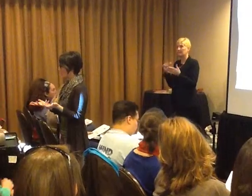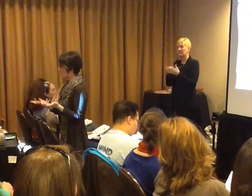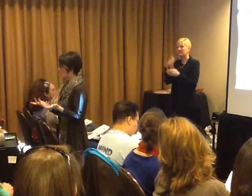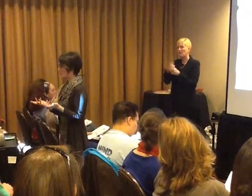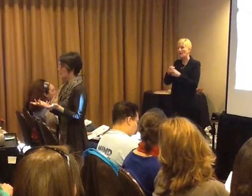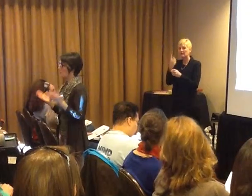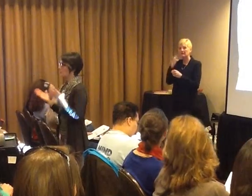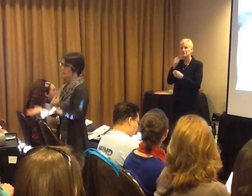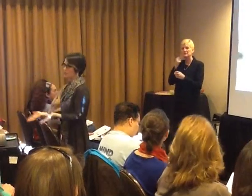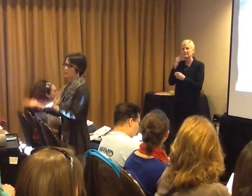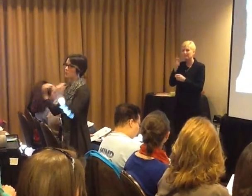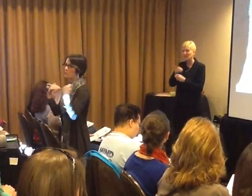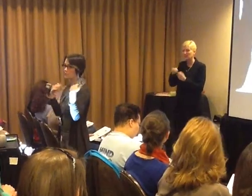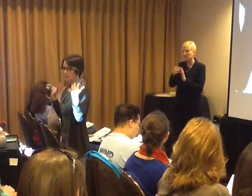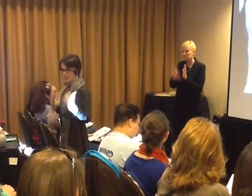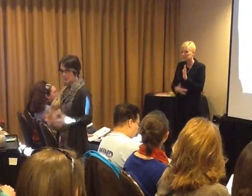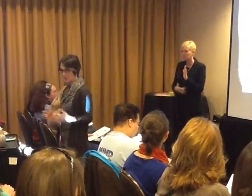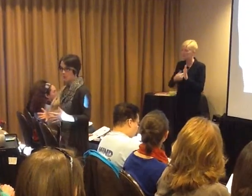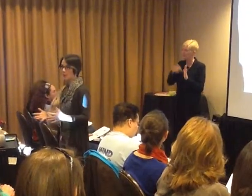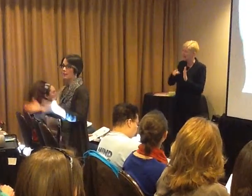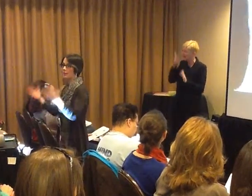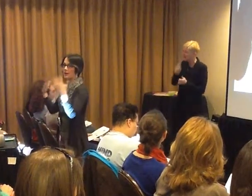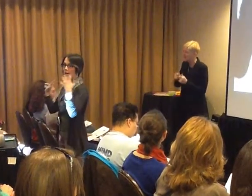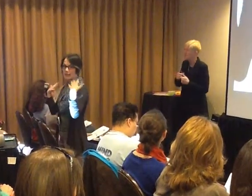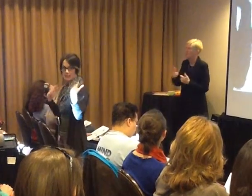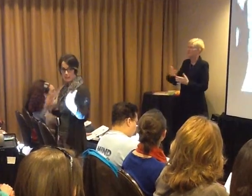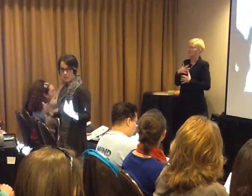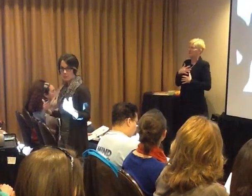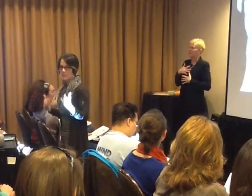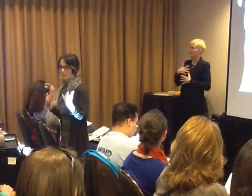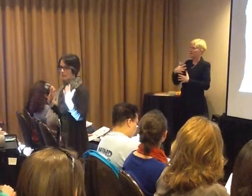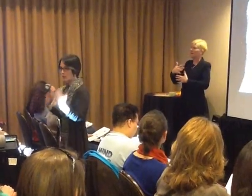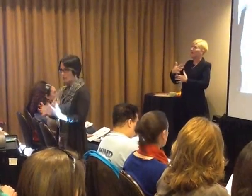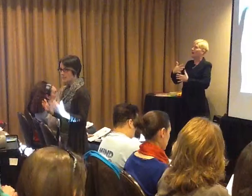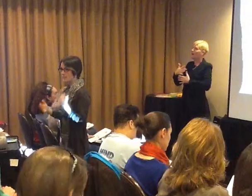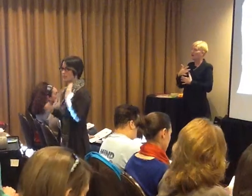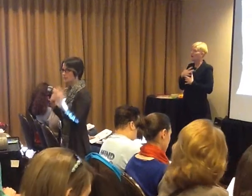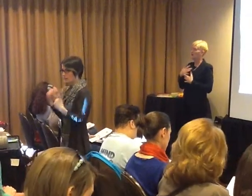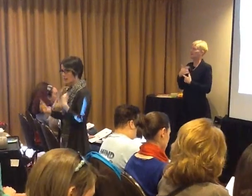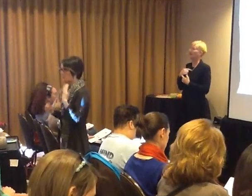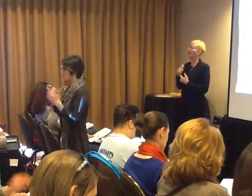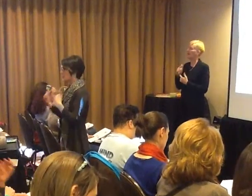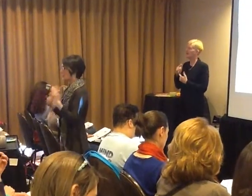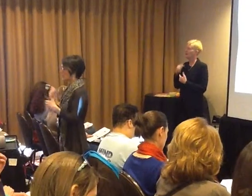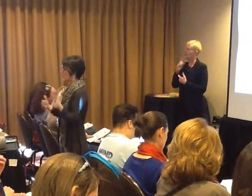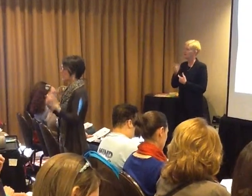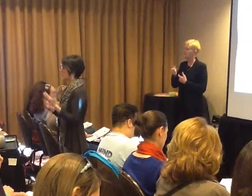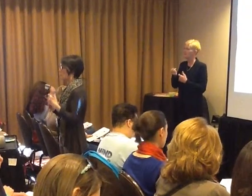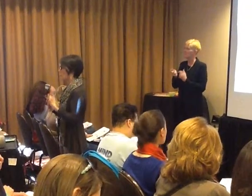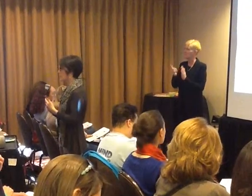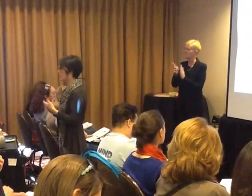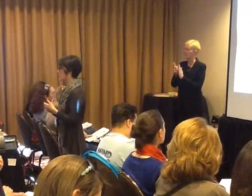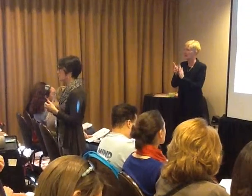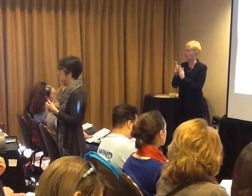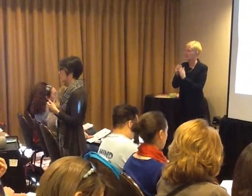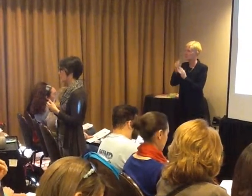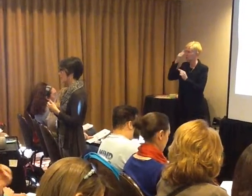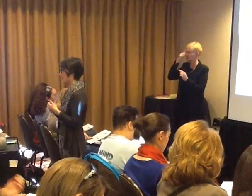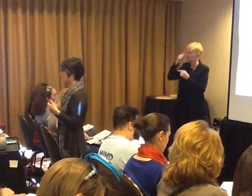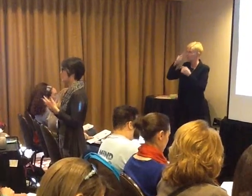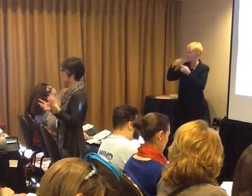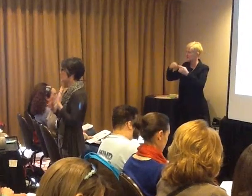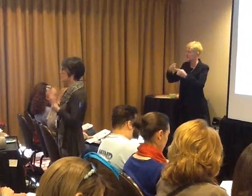deaf and hard of hearing students. We have to remember to take a breath and give them some of that wait time, give them those seconds to kind of process what